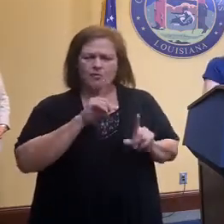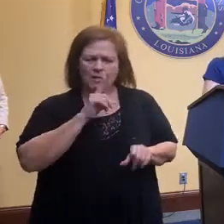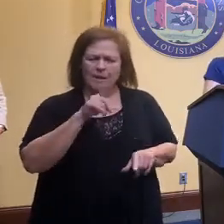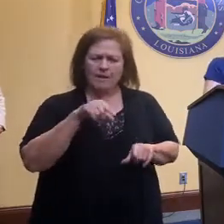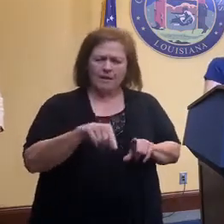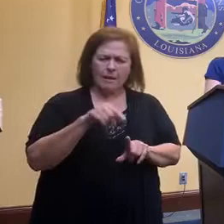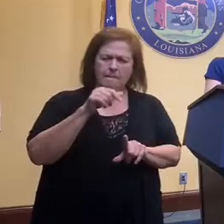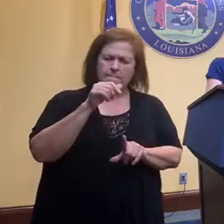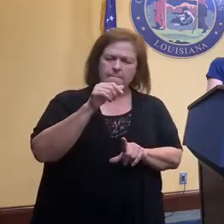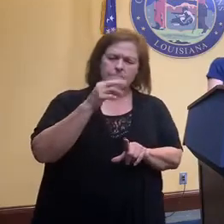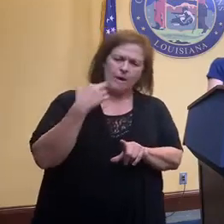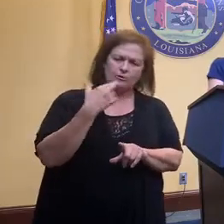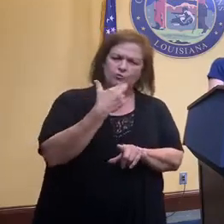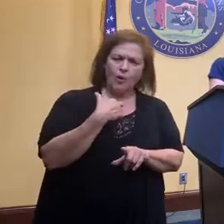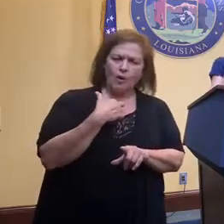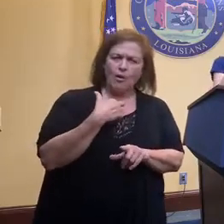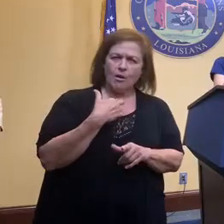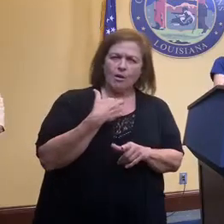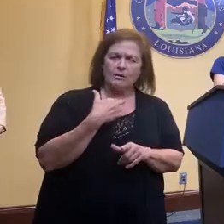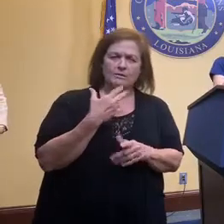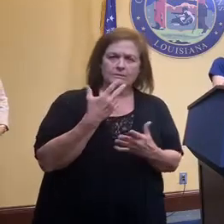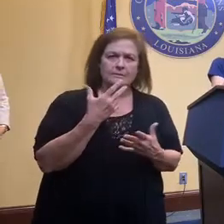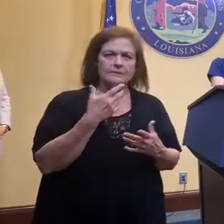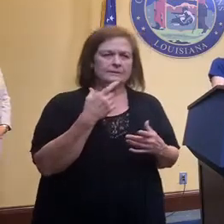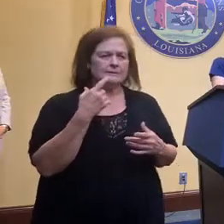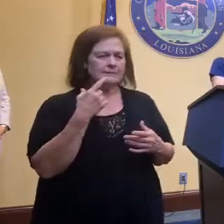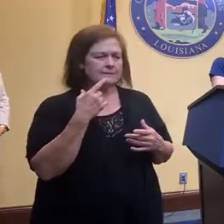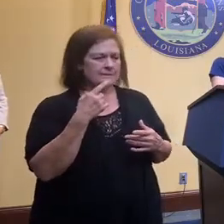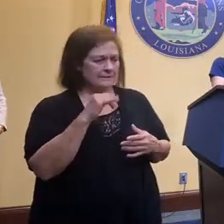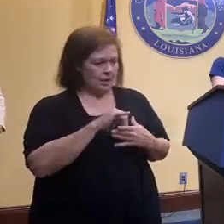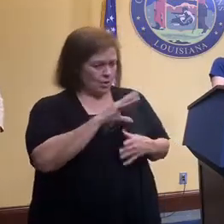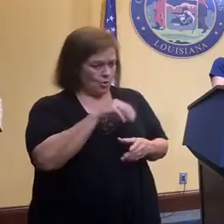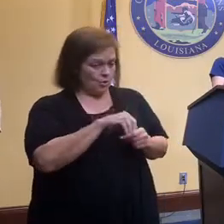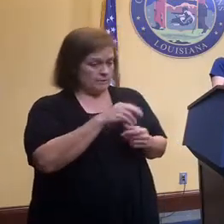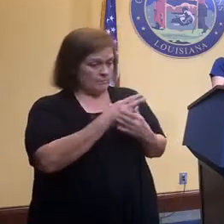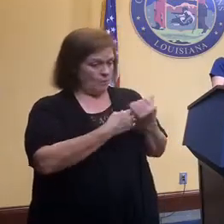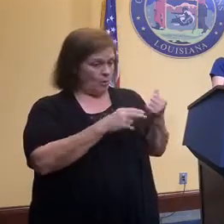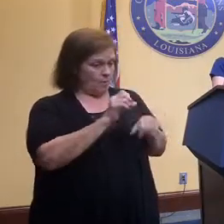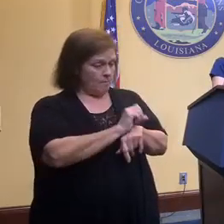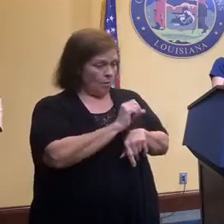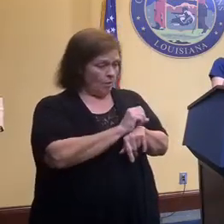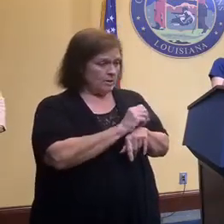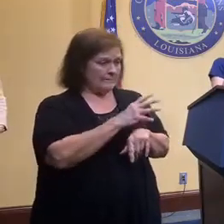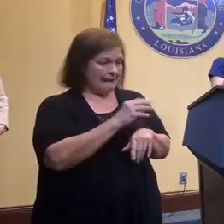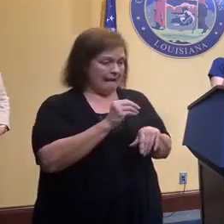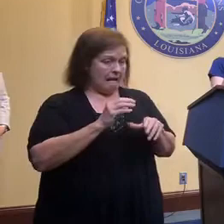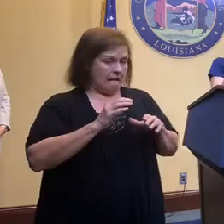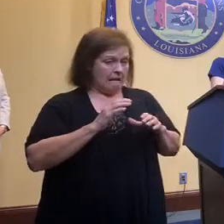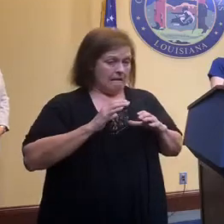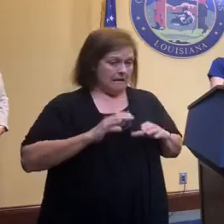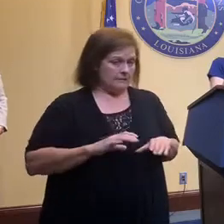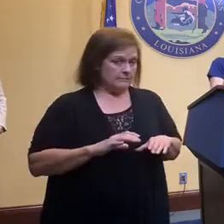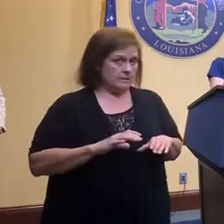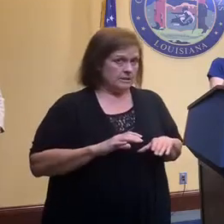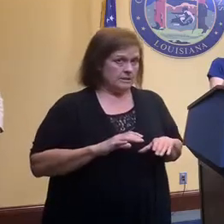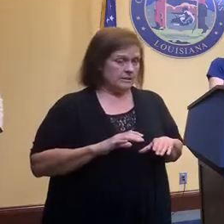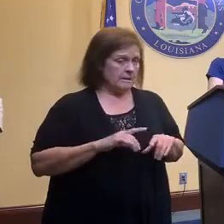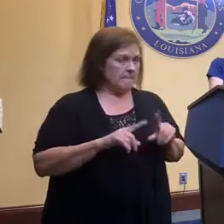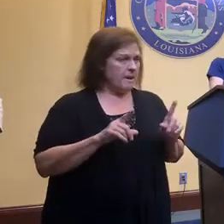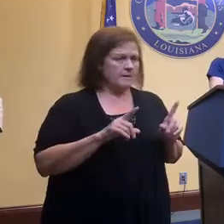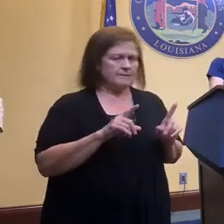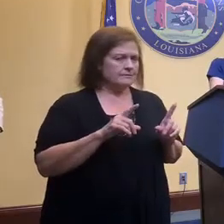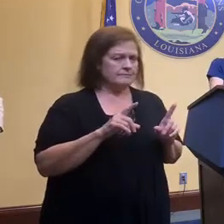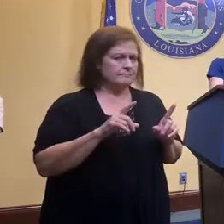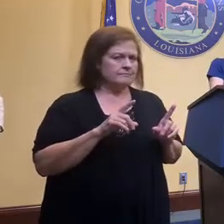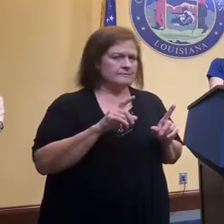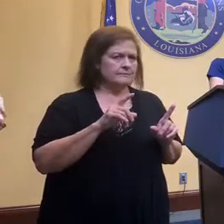restaurant on the books. It includes both employees and customers, but there's not